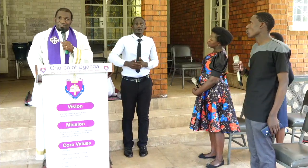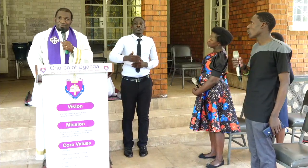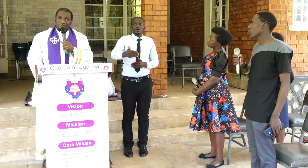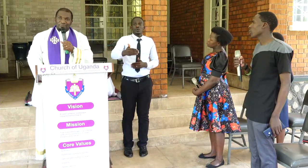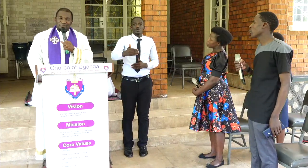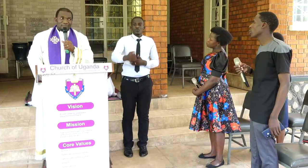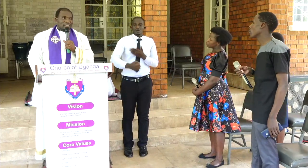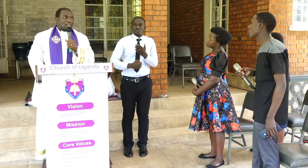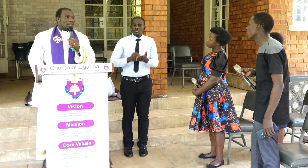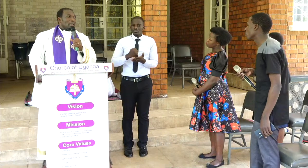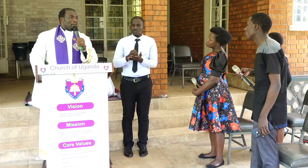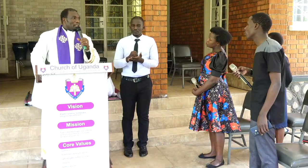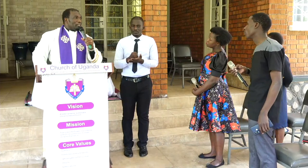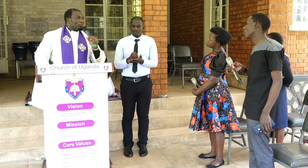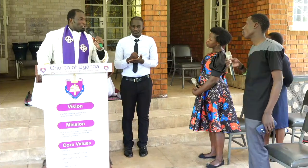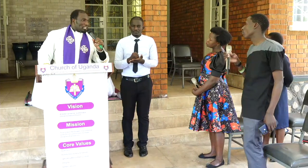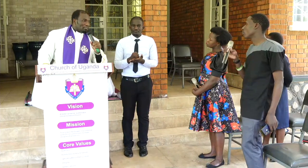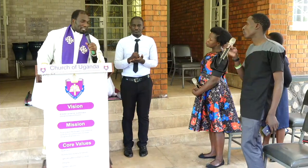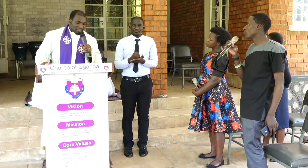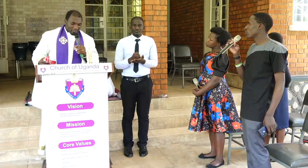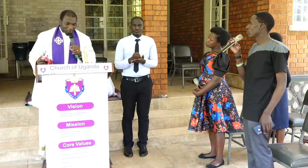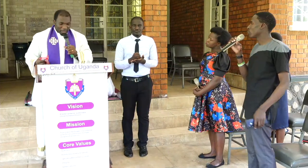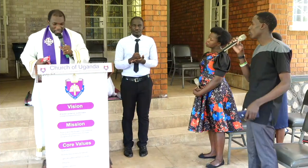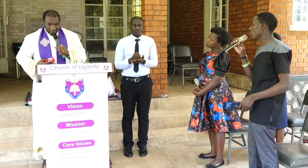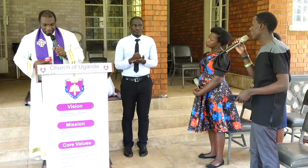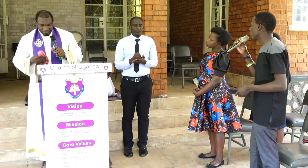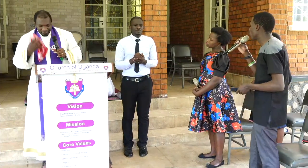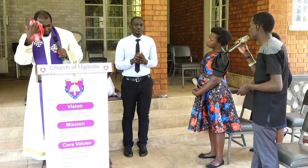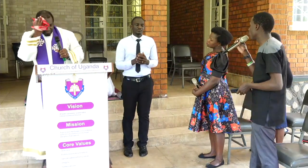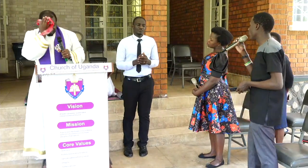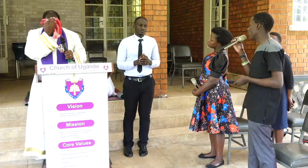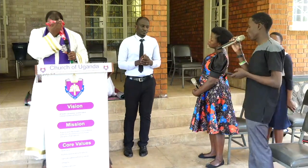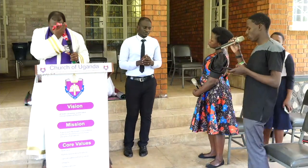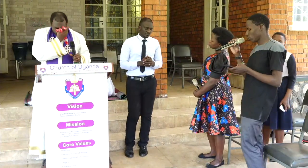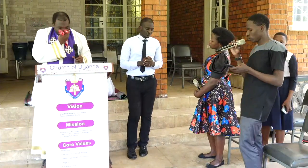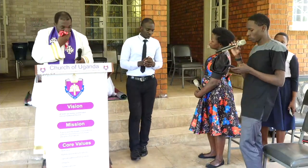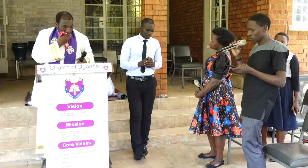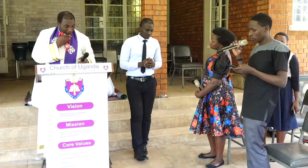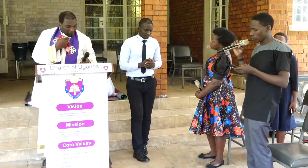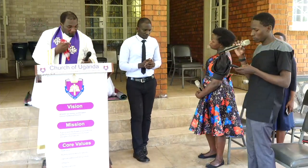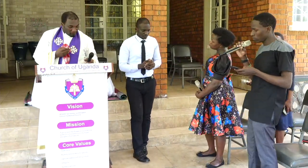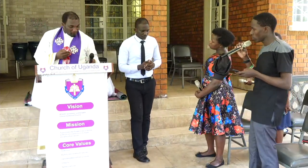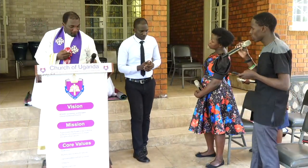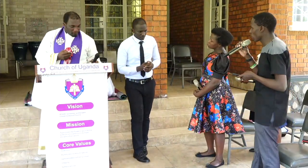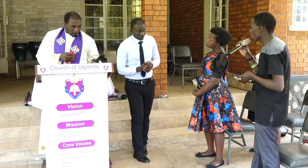forevermore. Amen. We shall invite the choir.